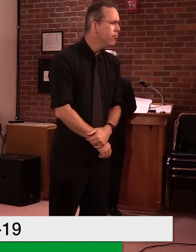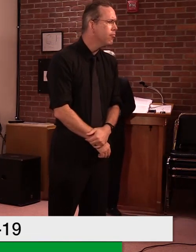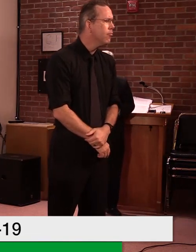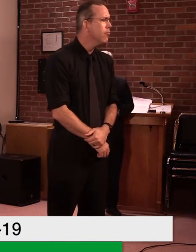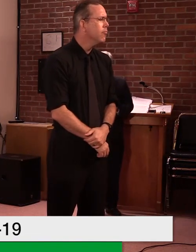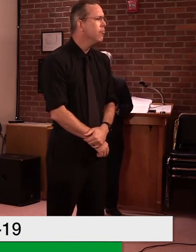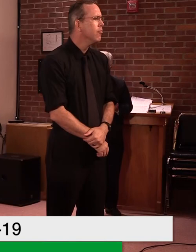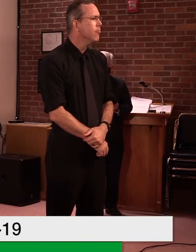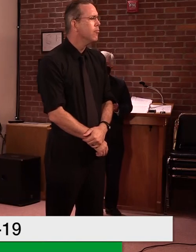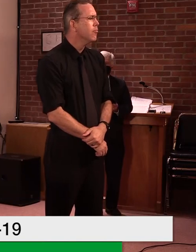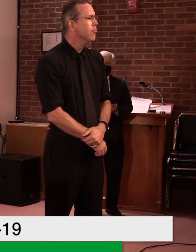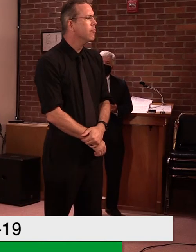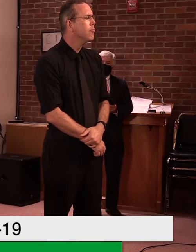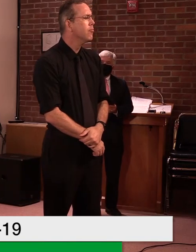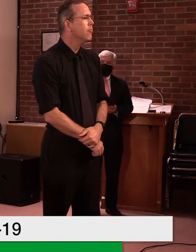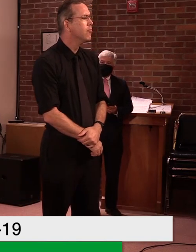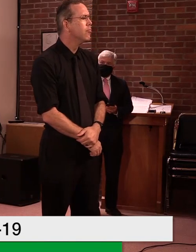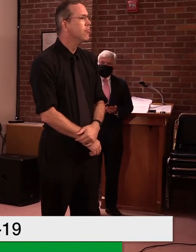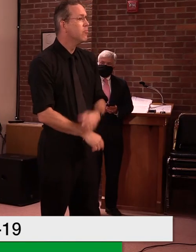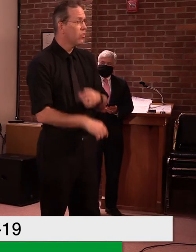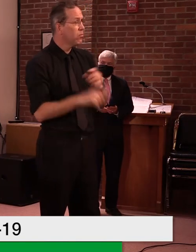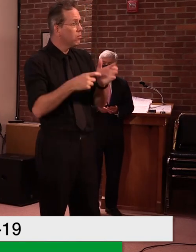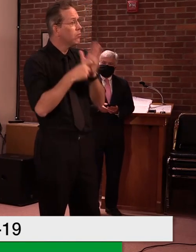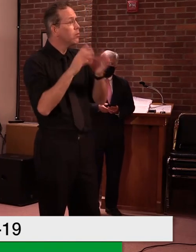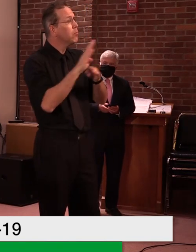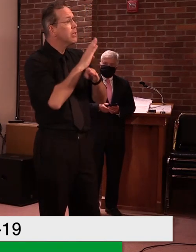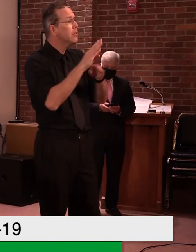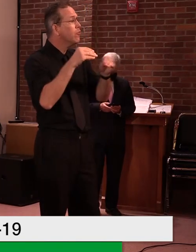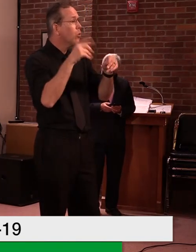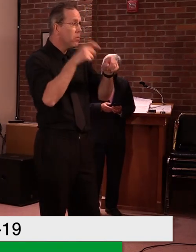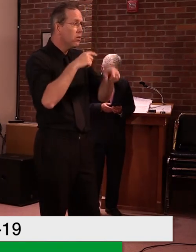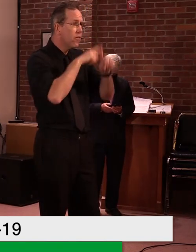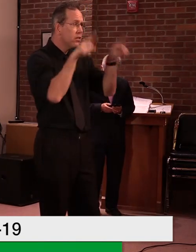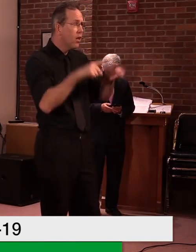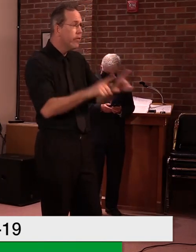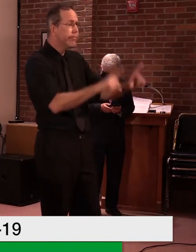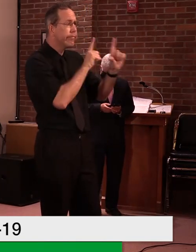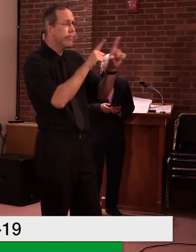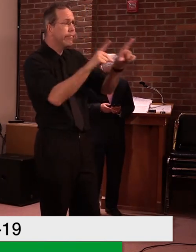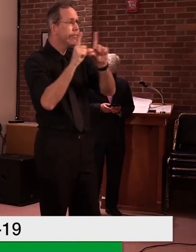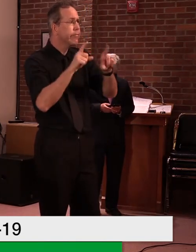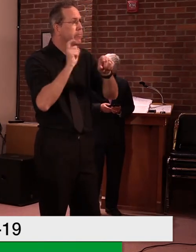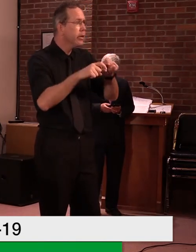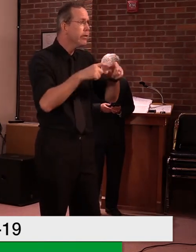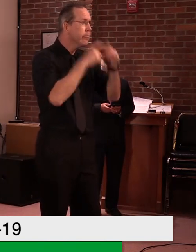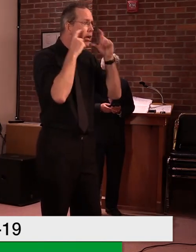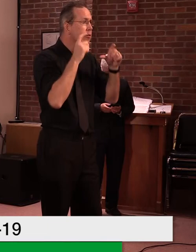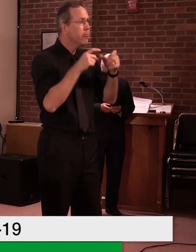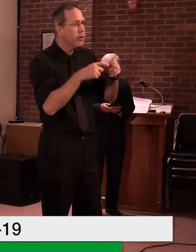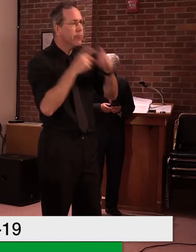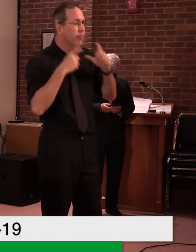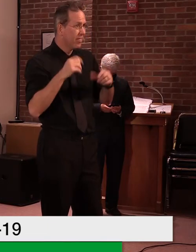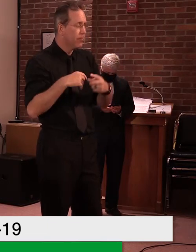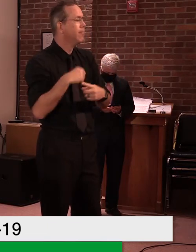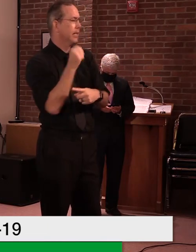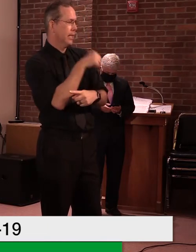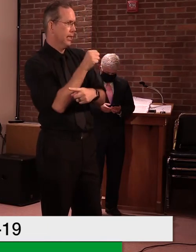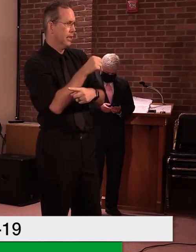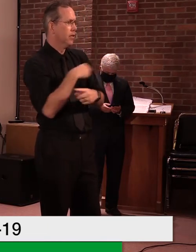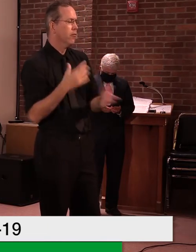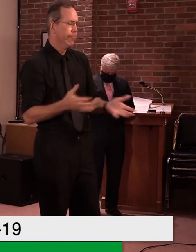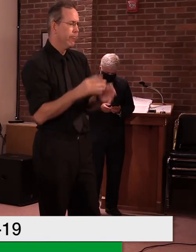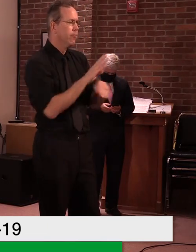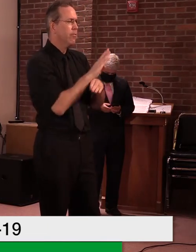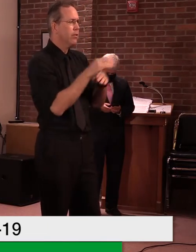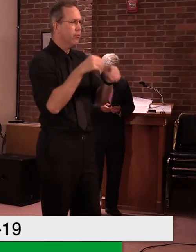people you need a mask in order to come in? Yes, we are requiring entities, government